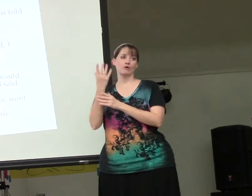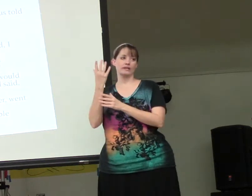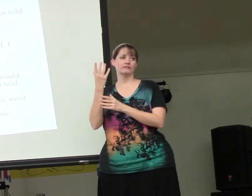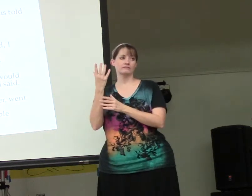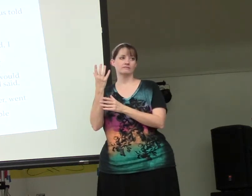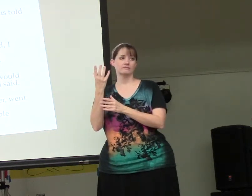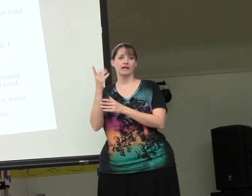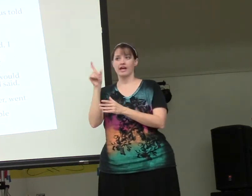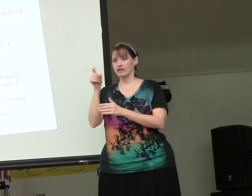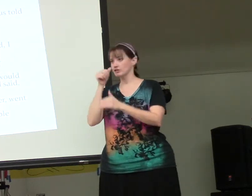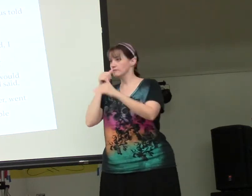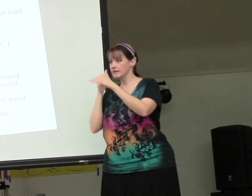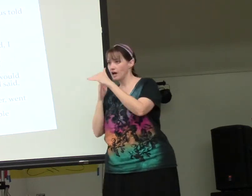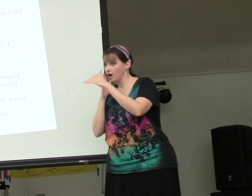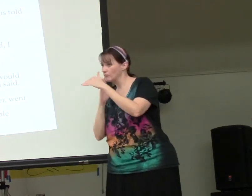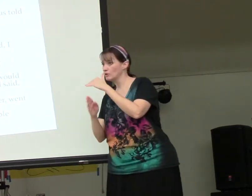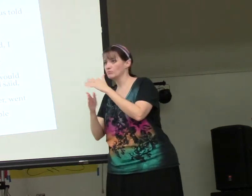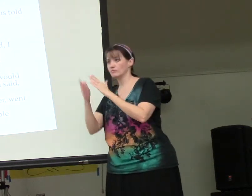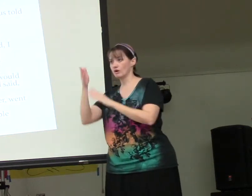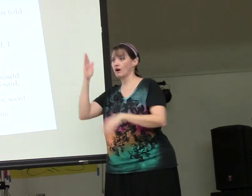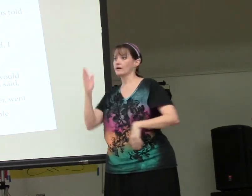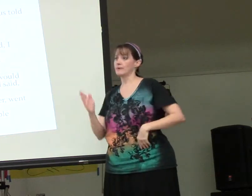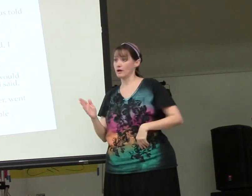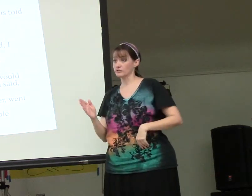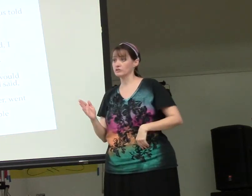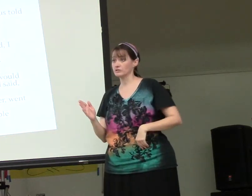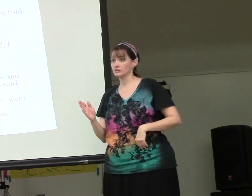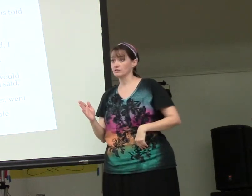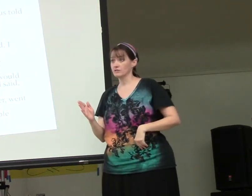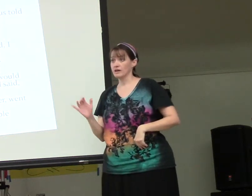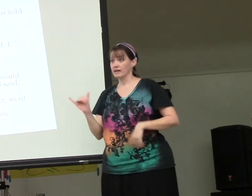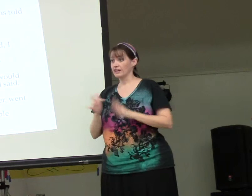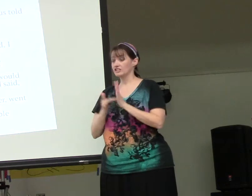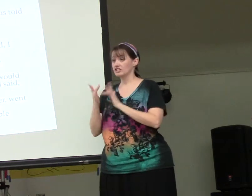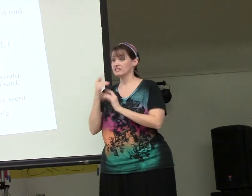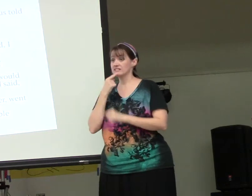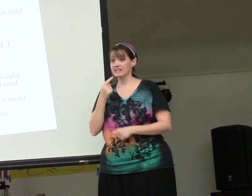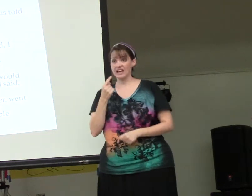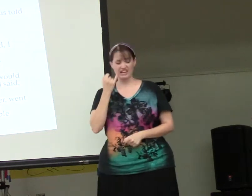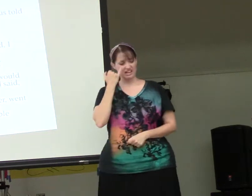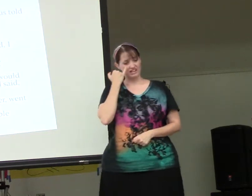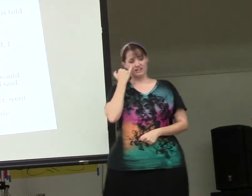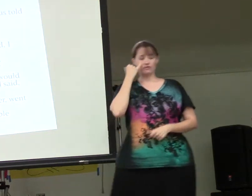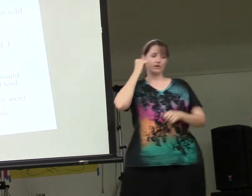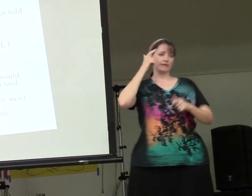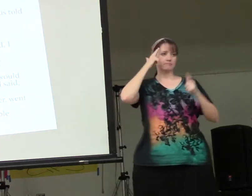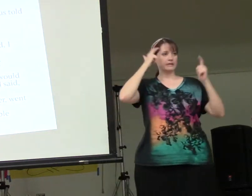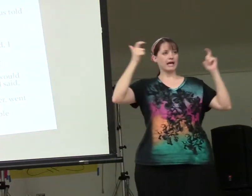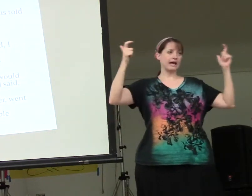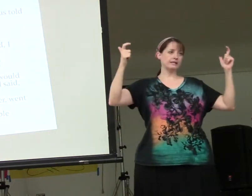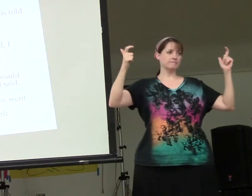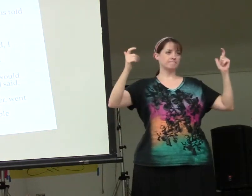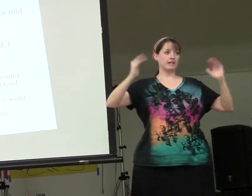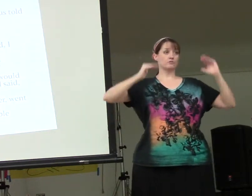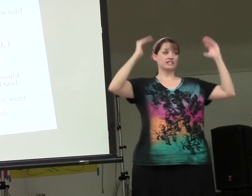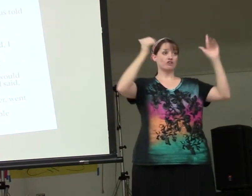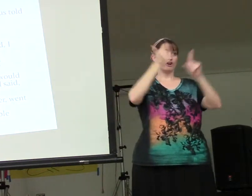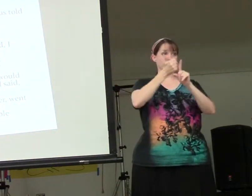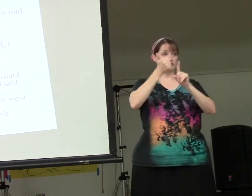in, and you need to be humble before God about. And like Jesus said, if you get big-headed and you exalt